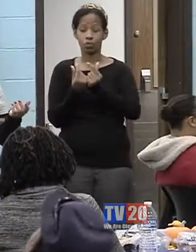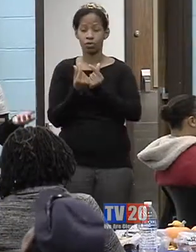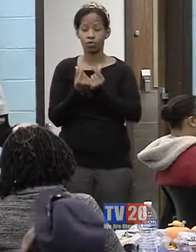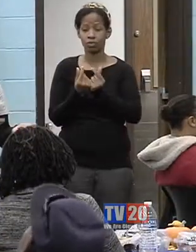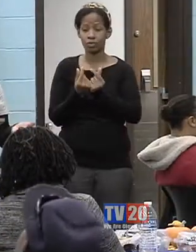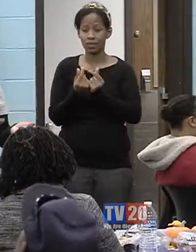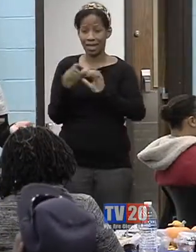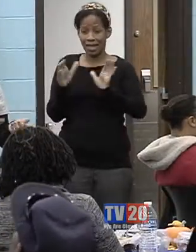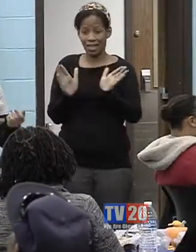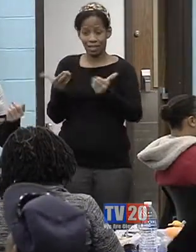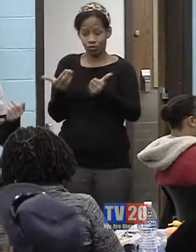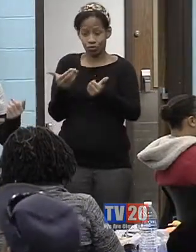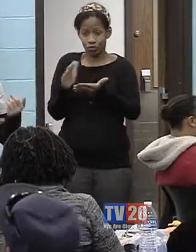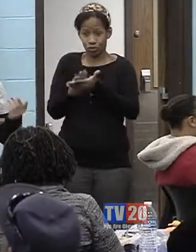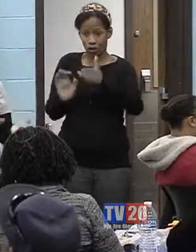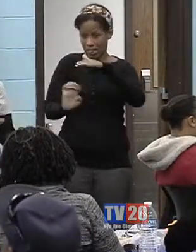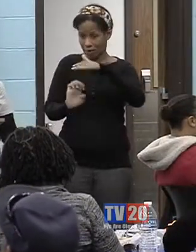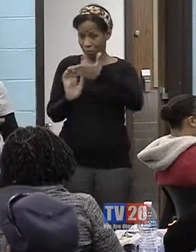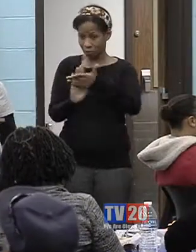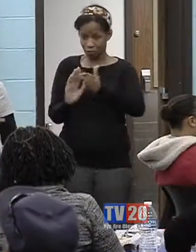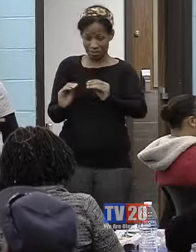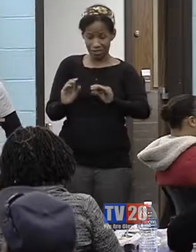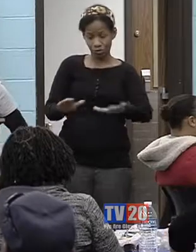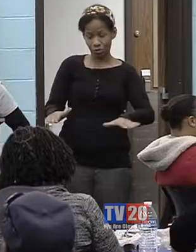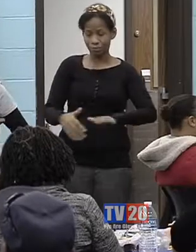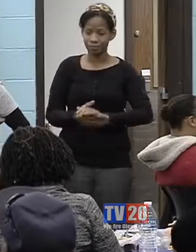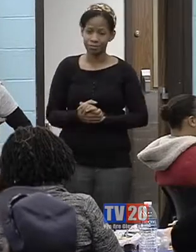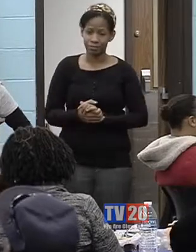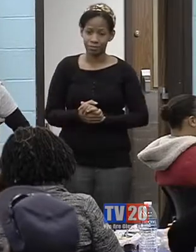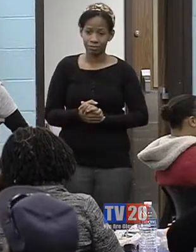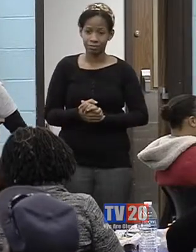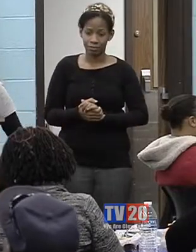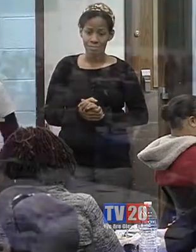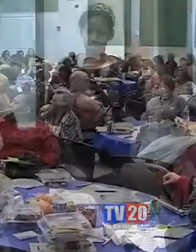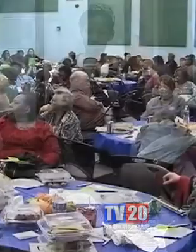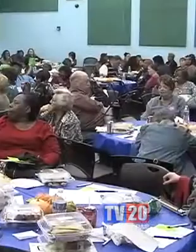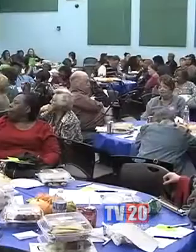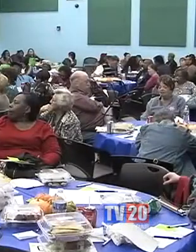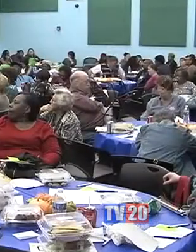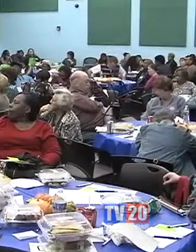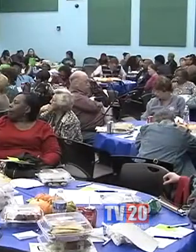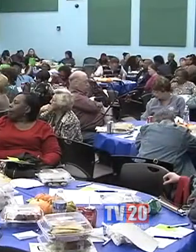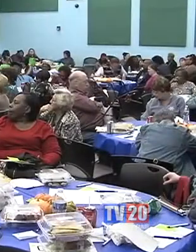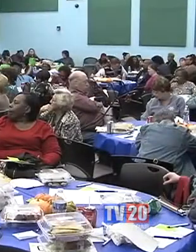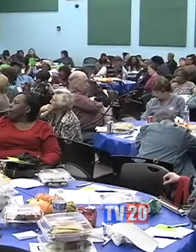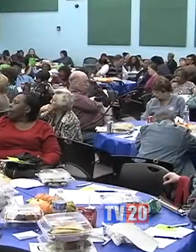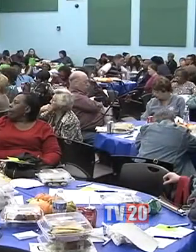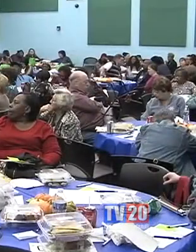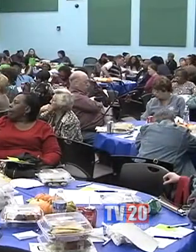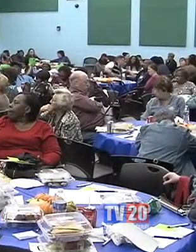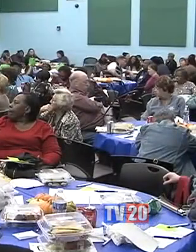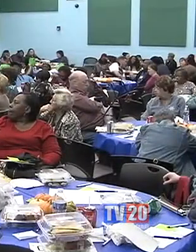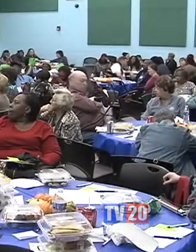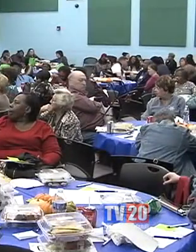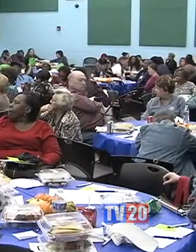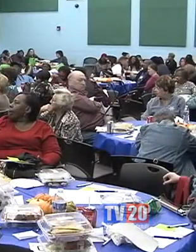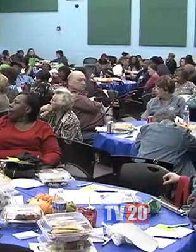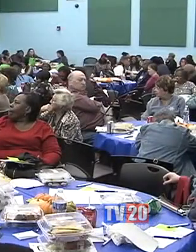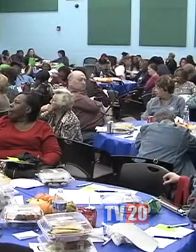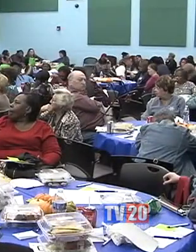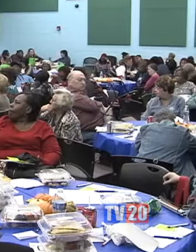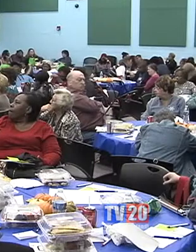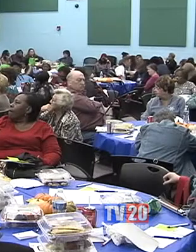grade classes and teach people. We teach blindness basics to first responders,